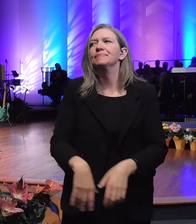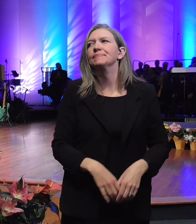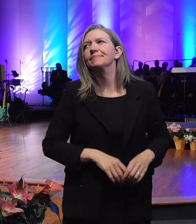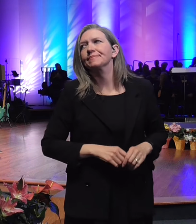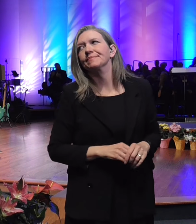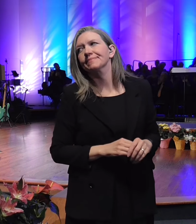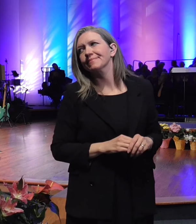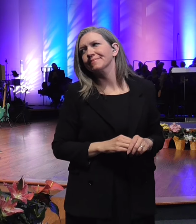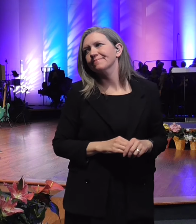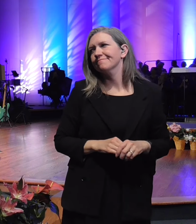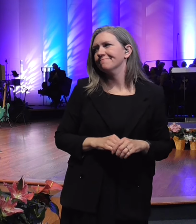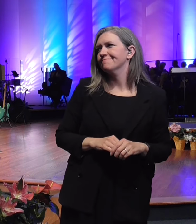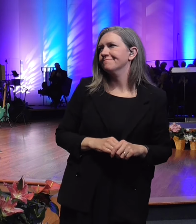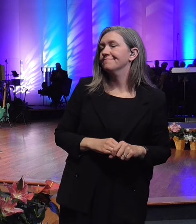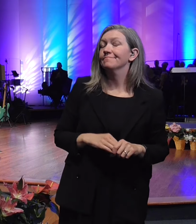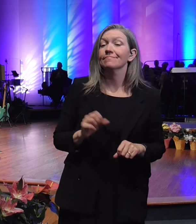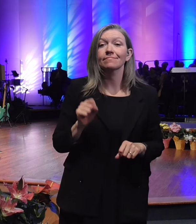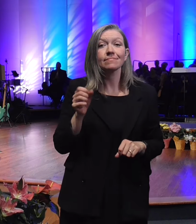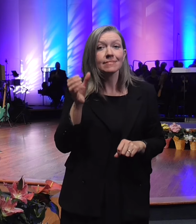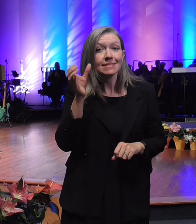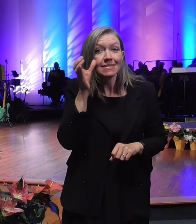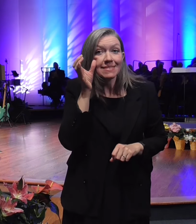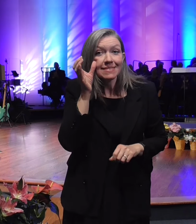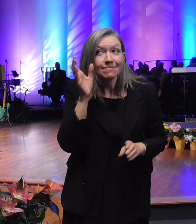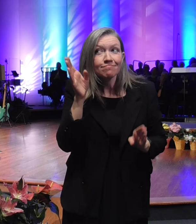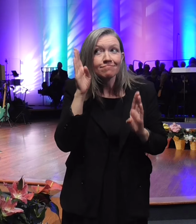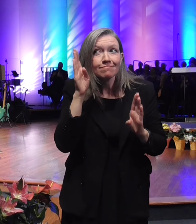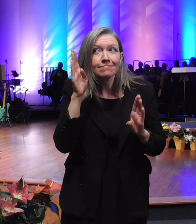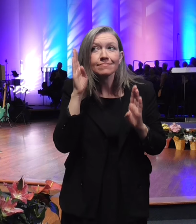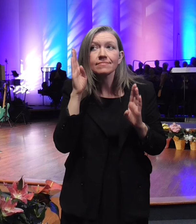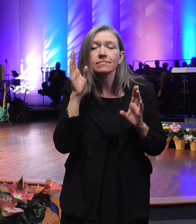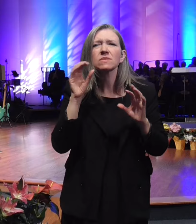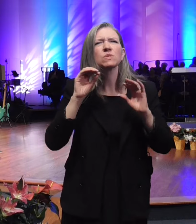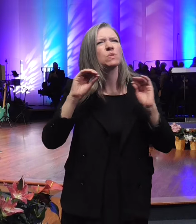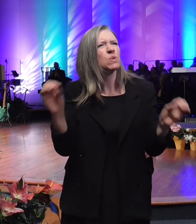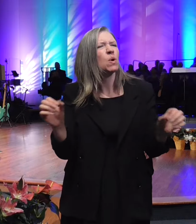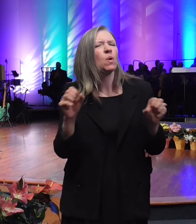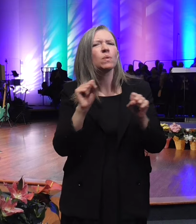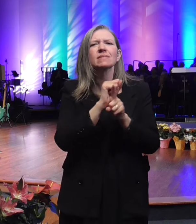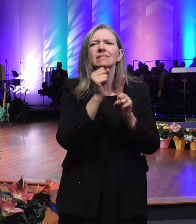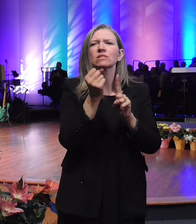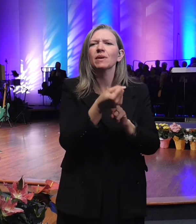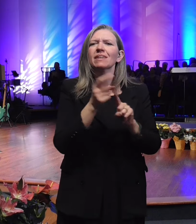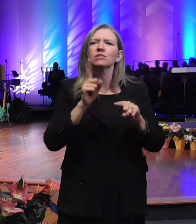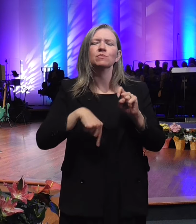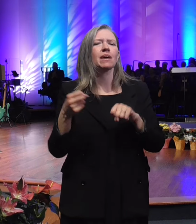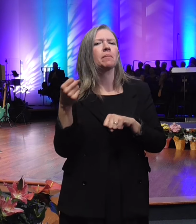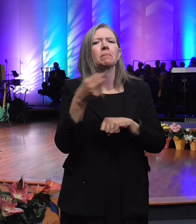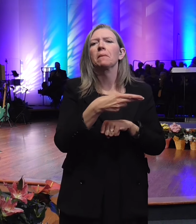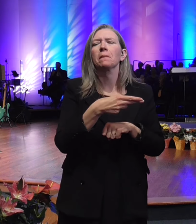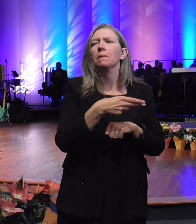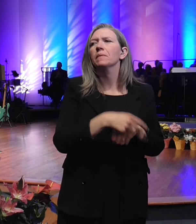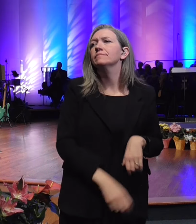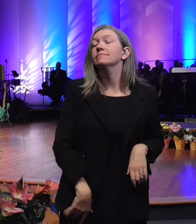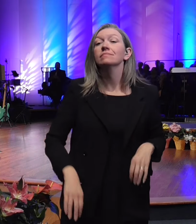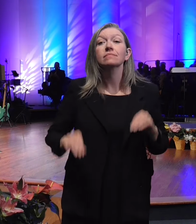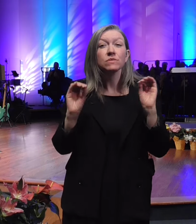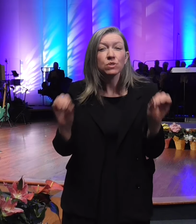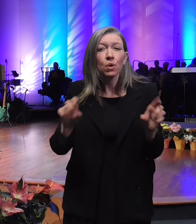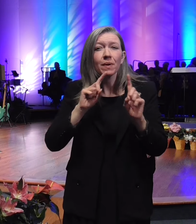Yeah, listen here. Ain't no mountain you can't climb, ain't